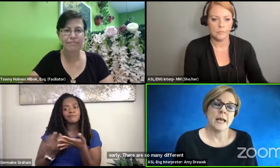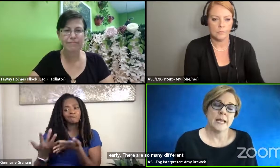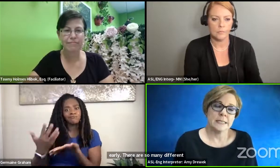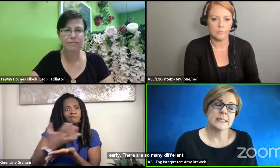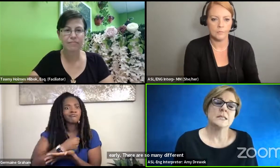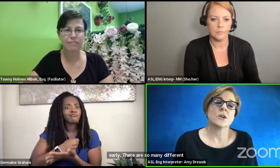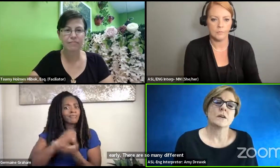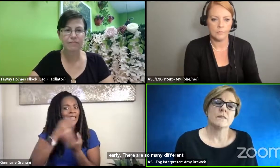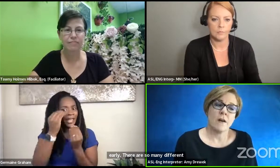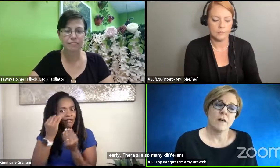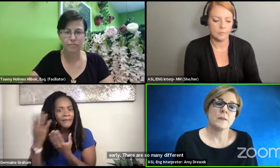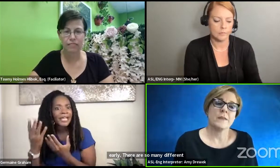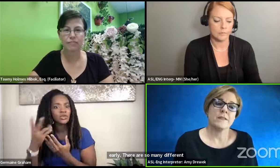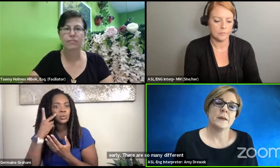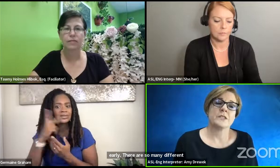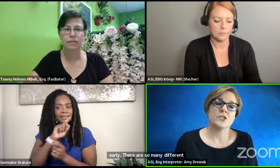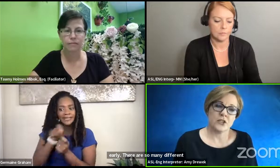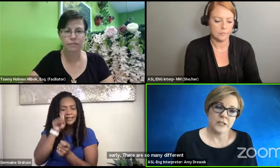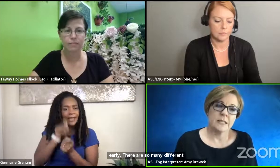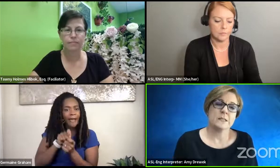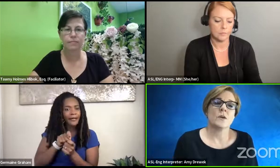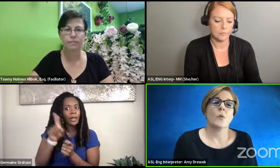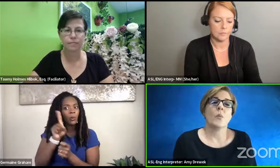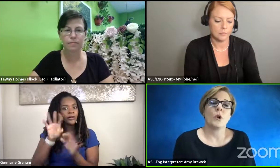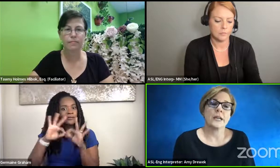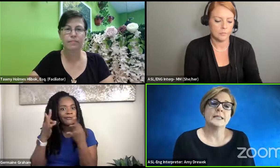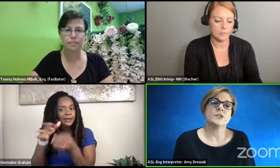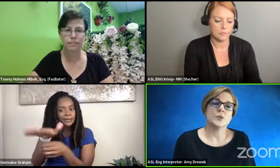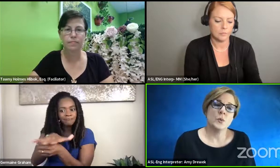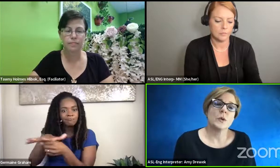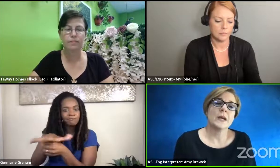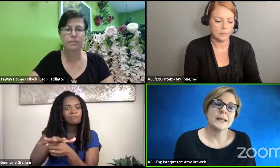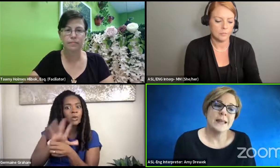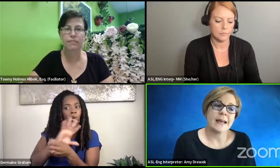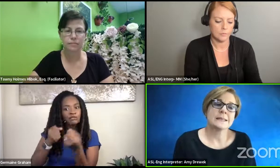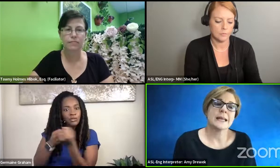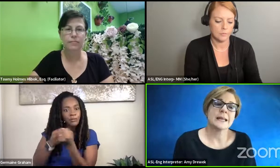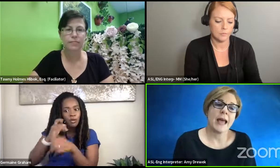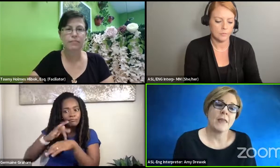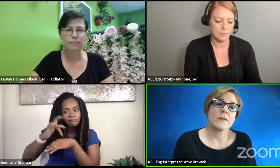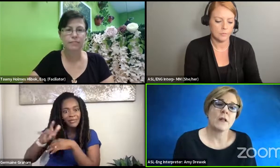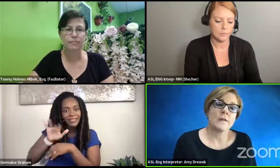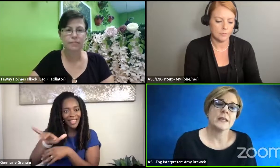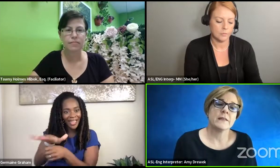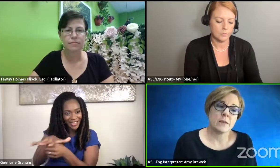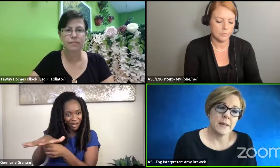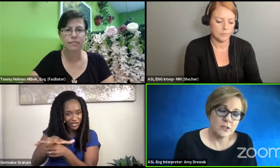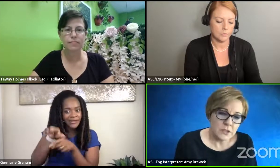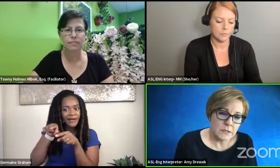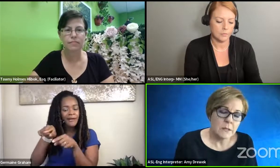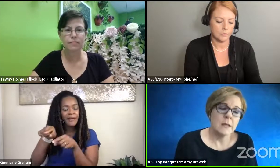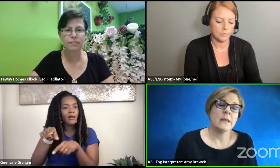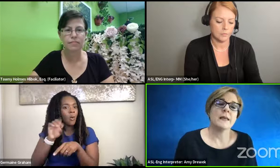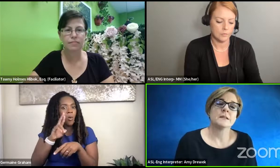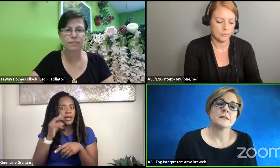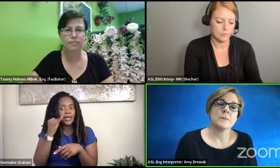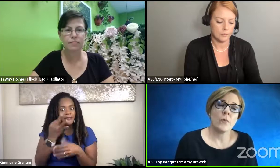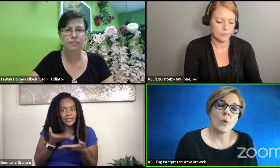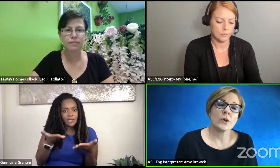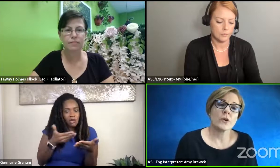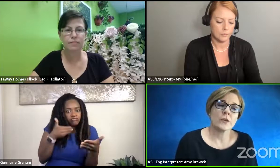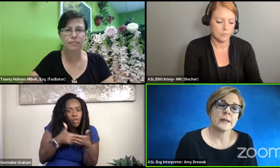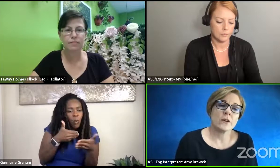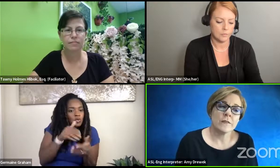Many entities are involved with the family's journey, so working to connect and gather all of the information